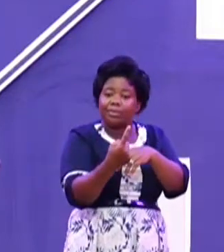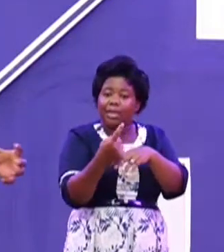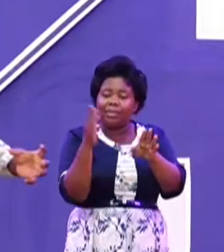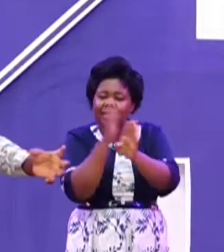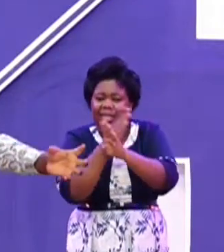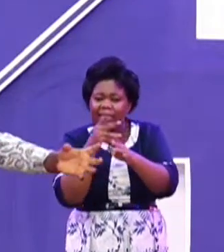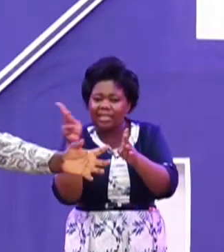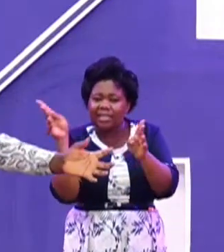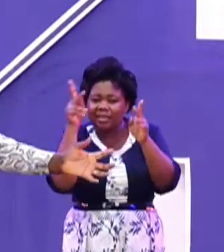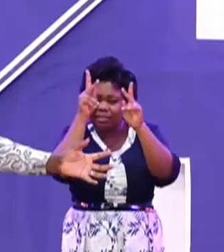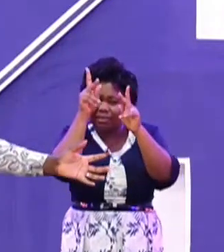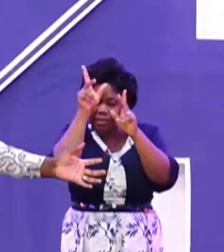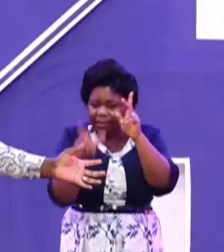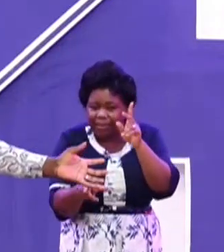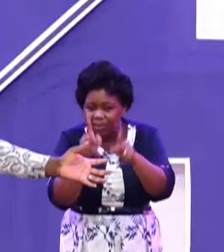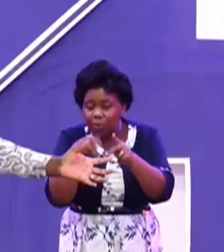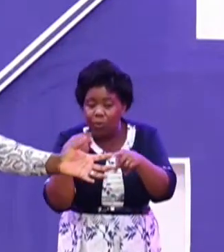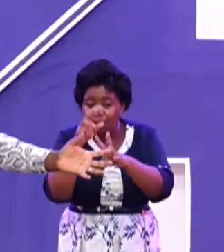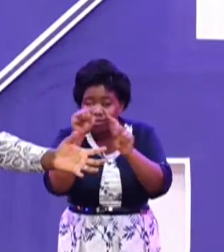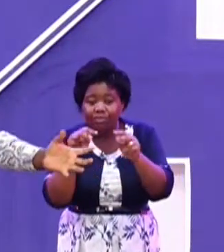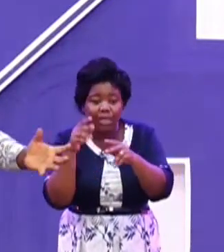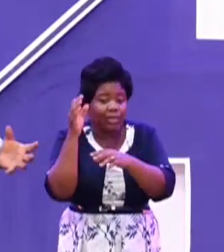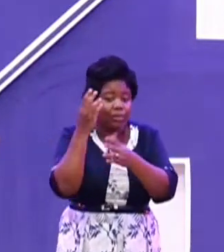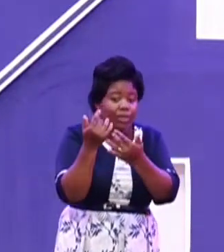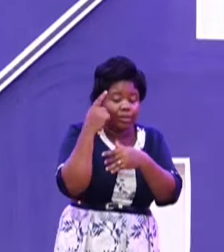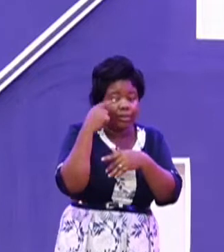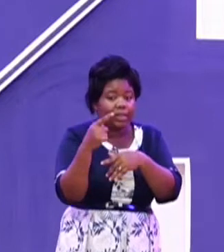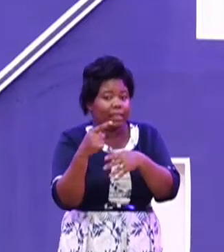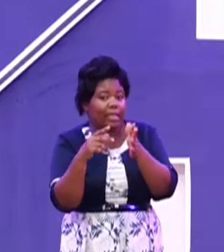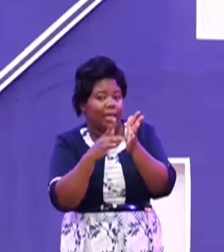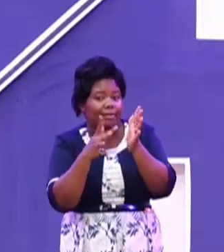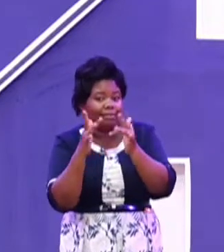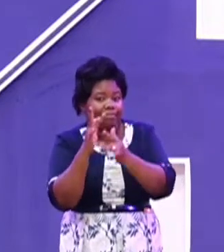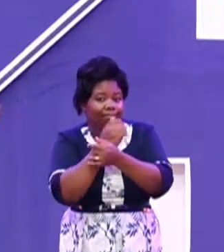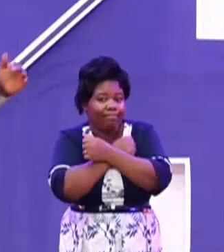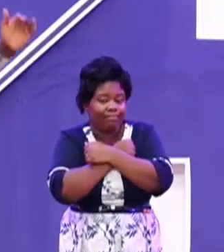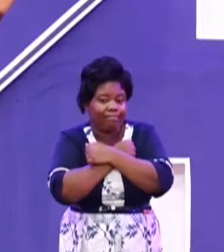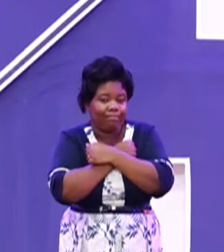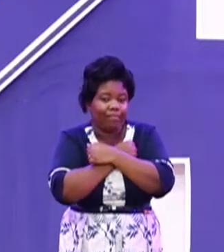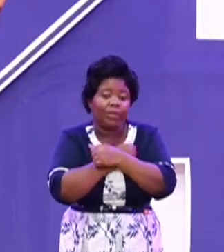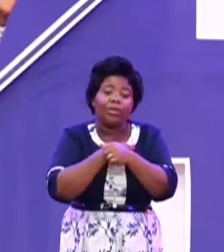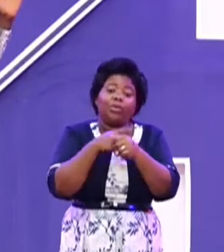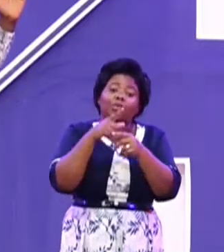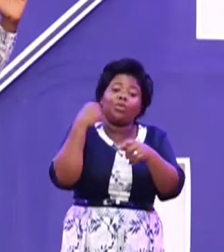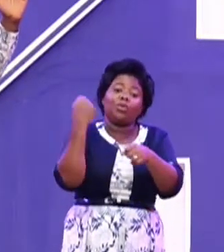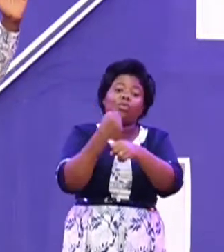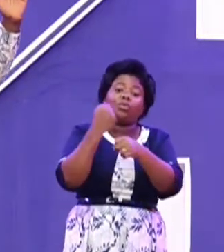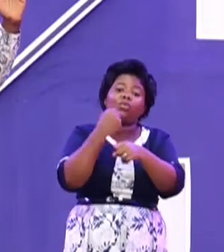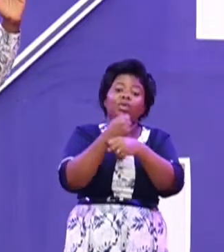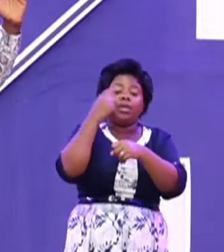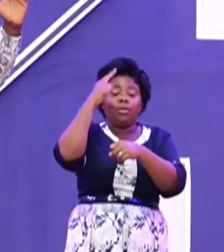lowly person and is waiting to see the love? For you on the